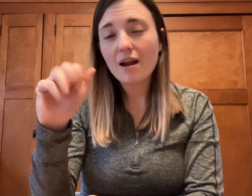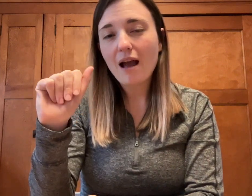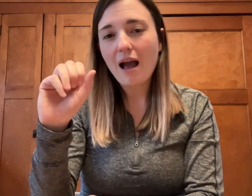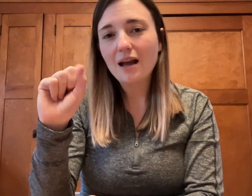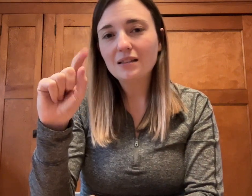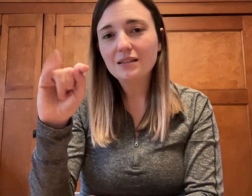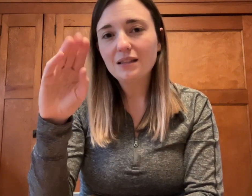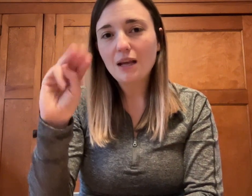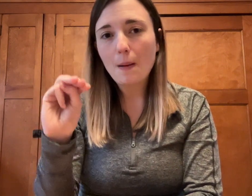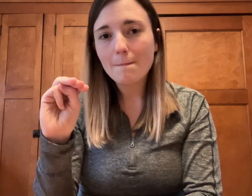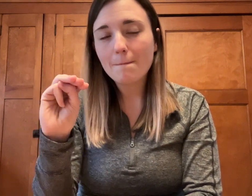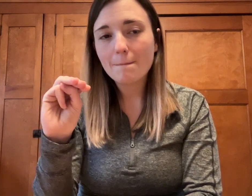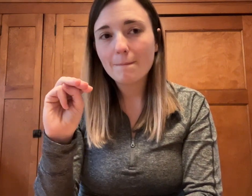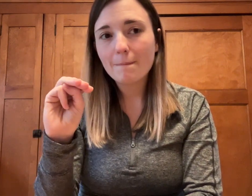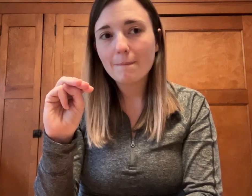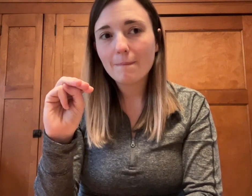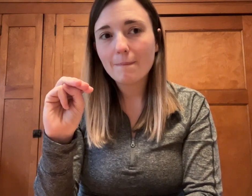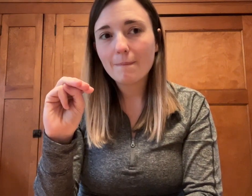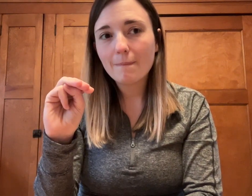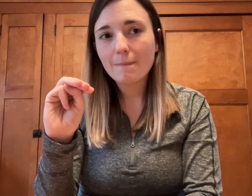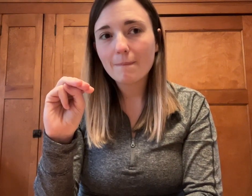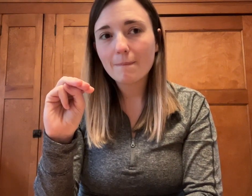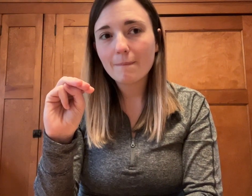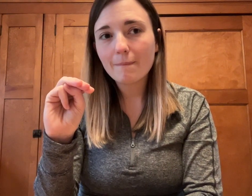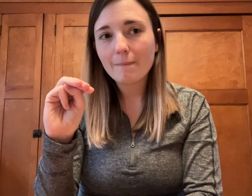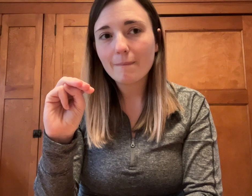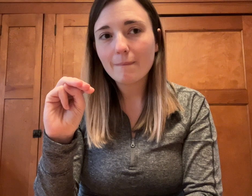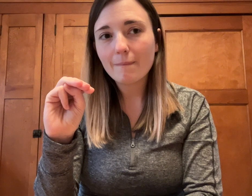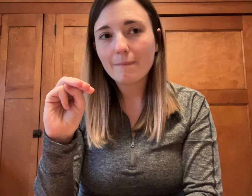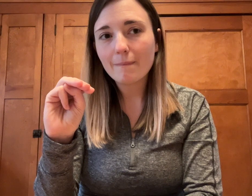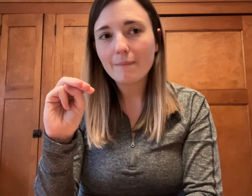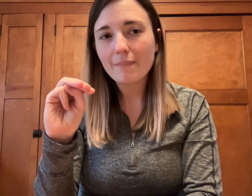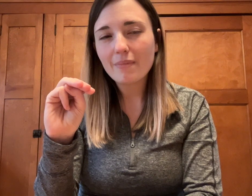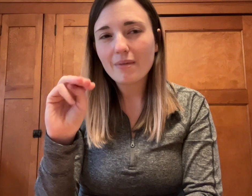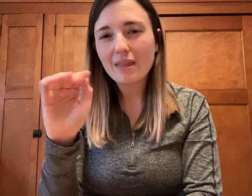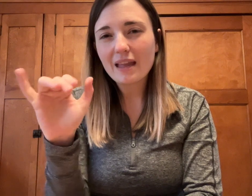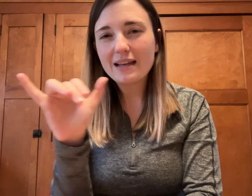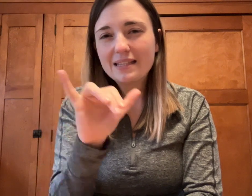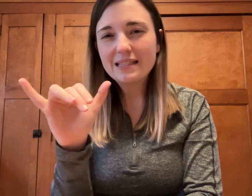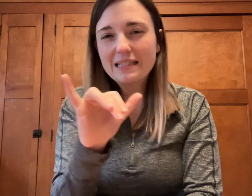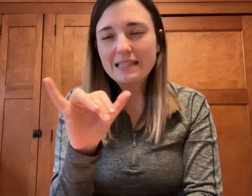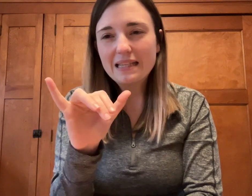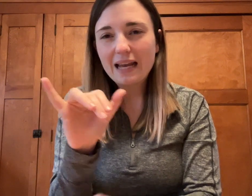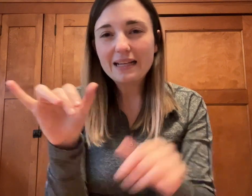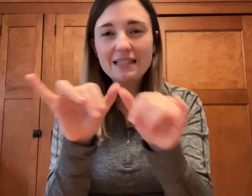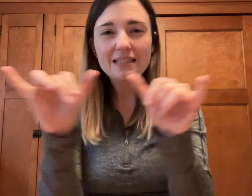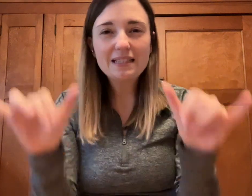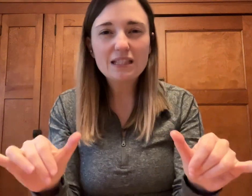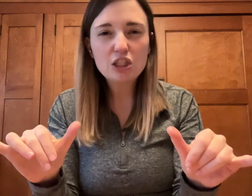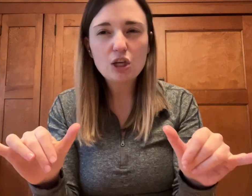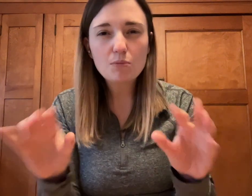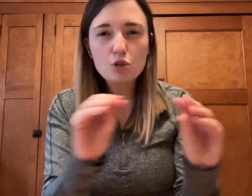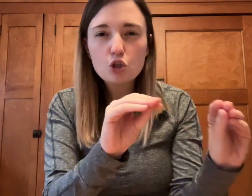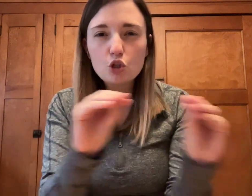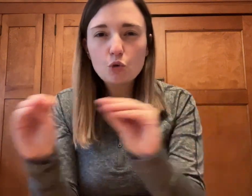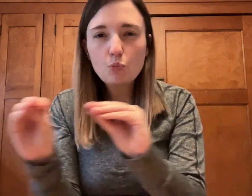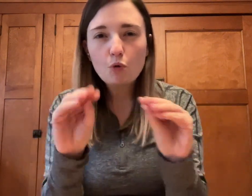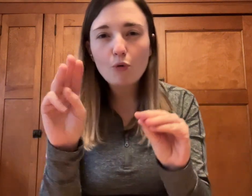bone by traveling underneath of itself. It allows it to get to the bone. Let's just say, that Eric goes out for track. Let's say Eric goes out for track.